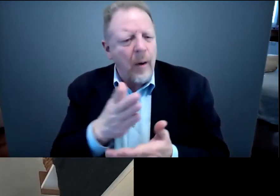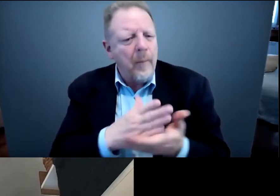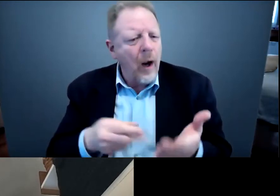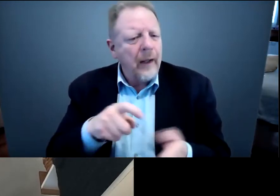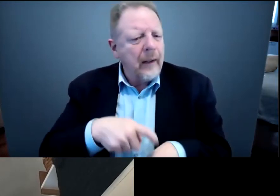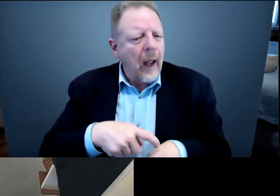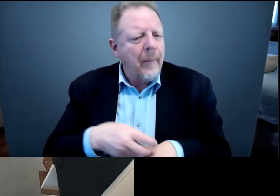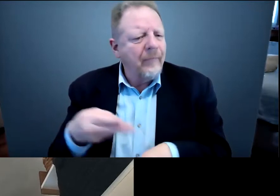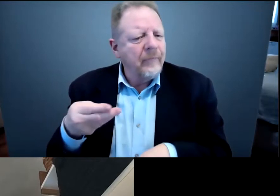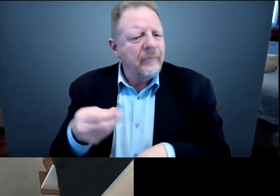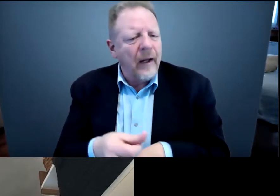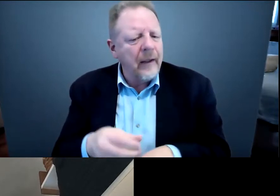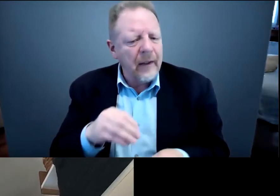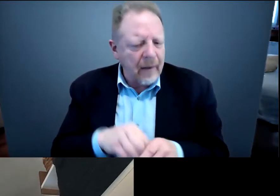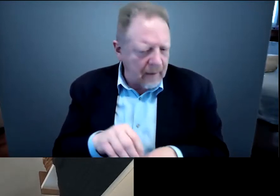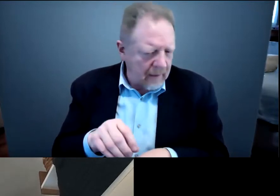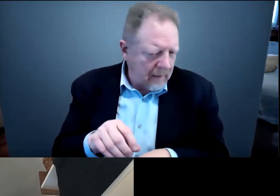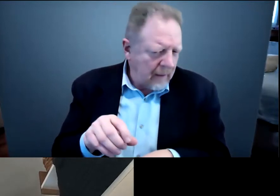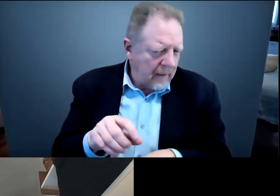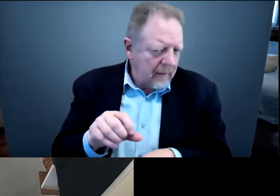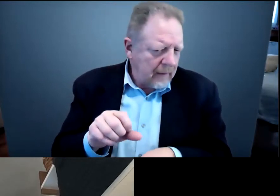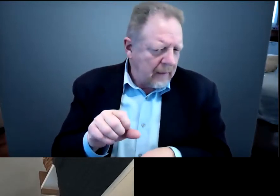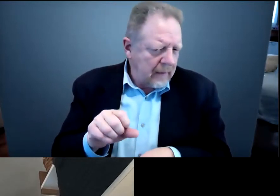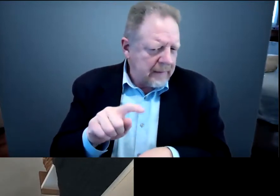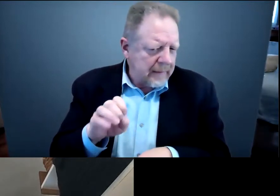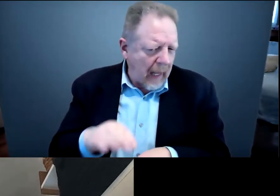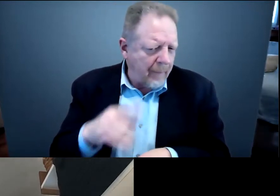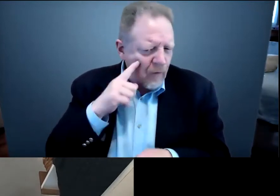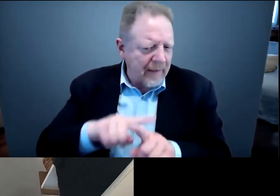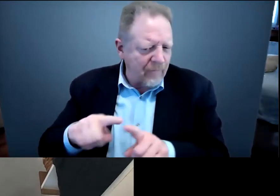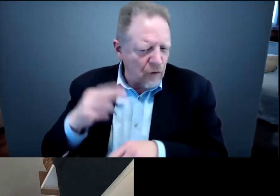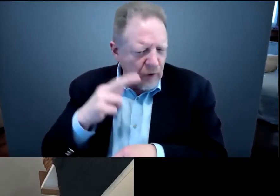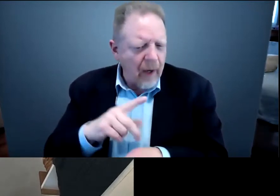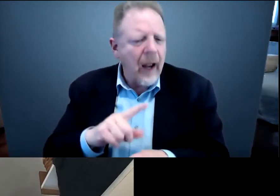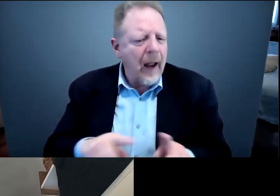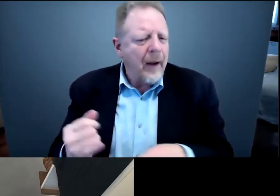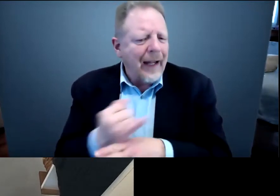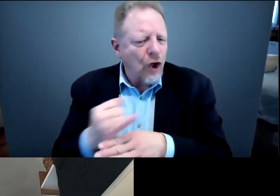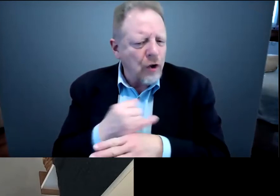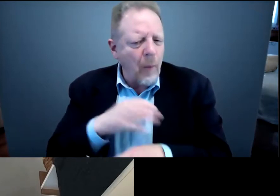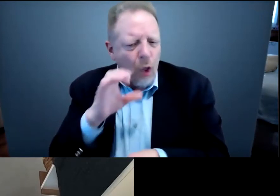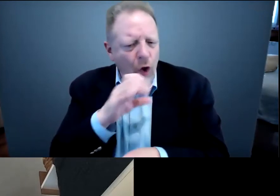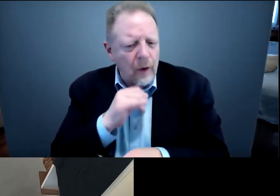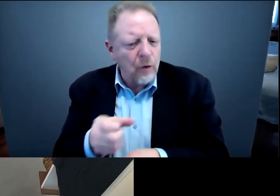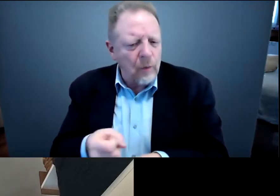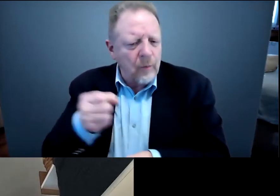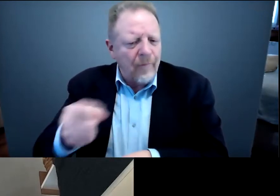then. For various reasons, I've only ever had internship or